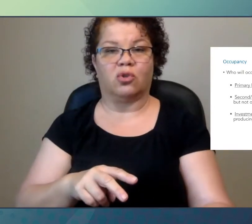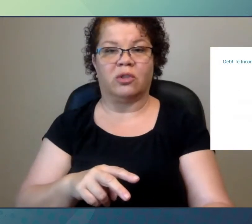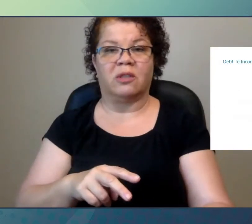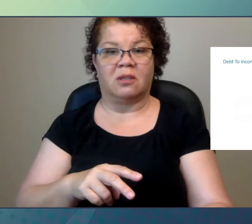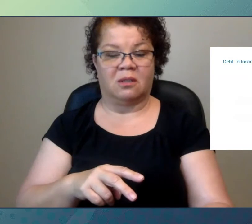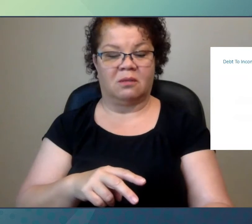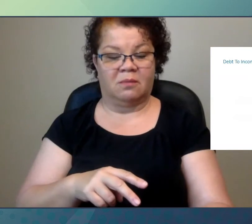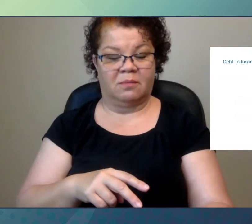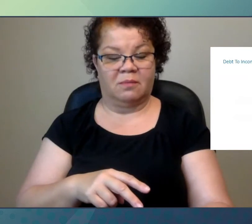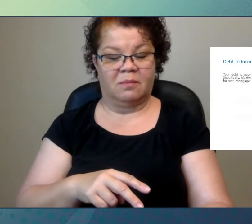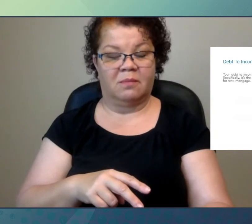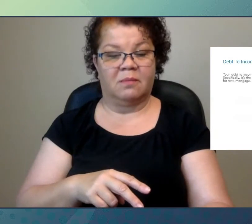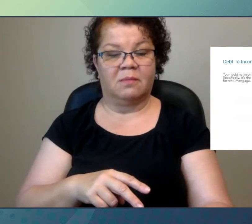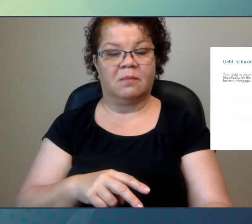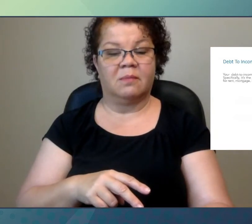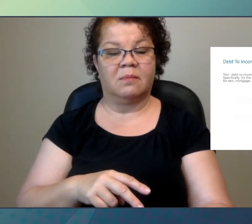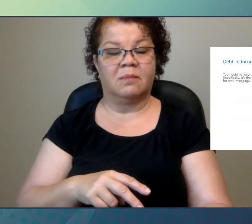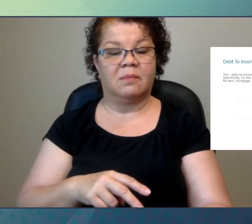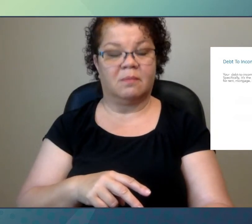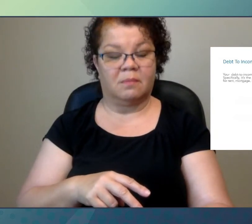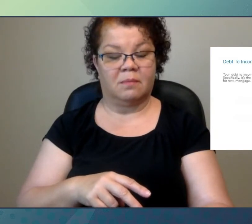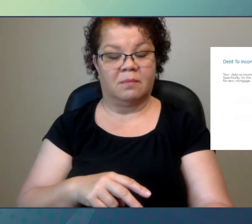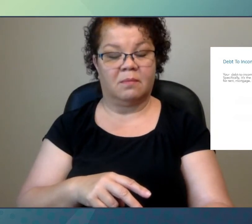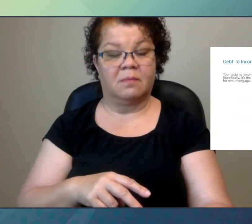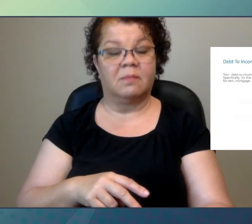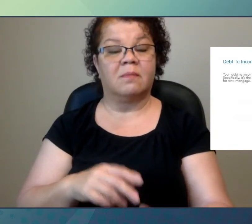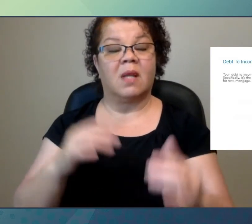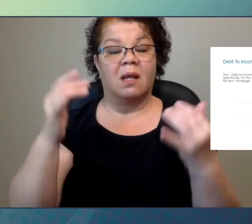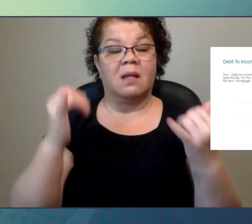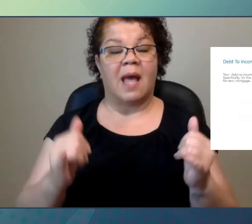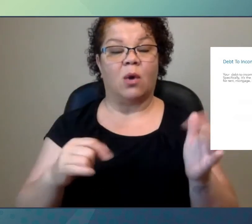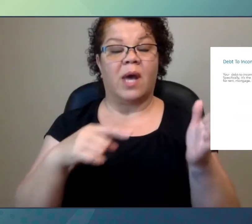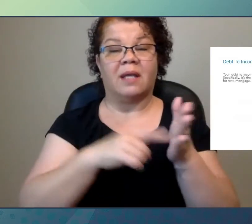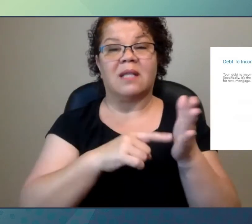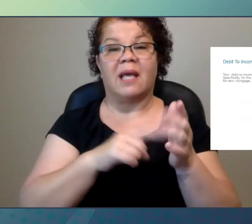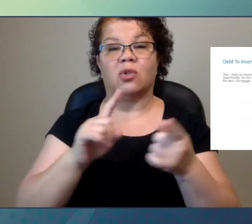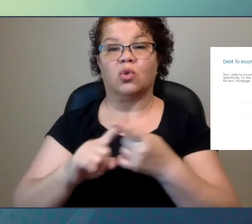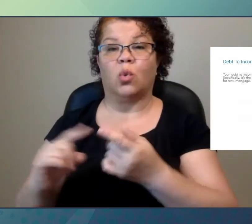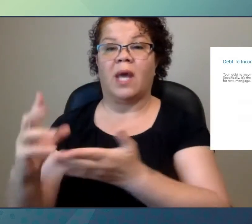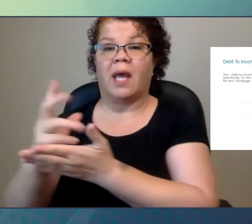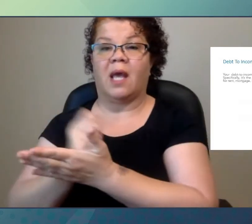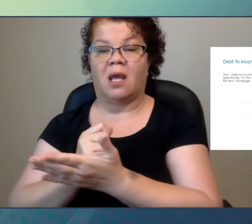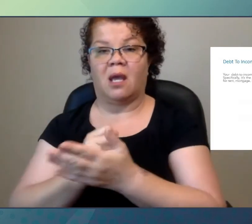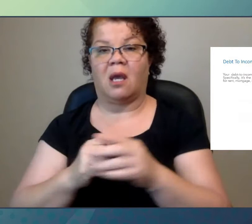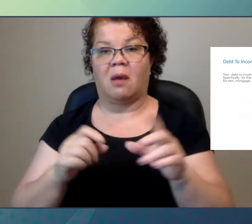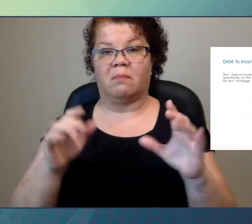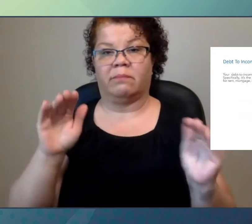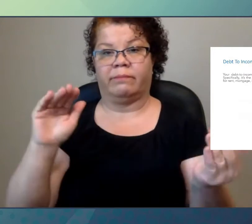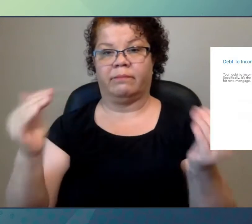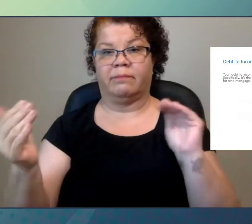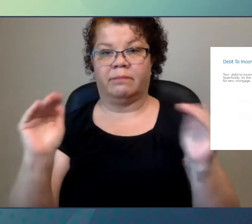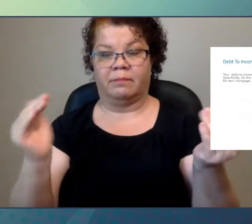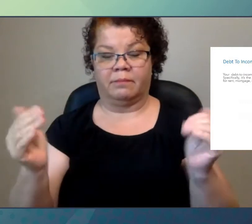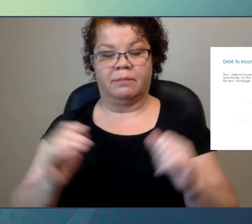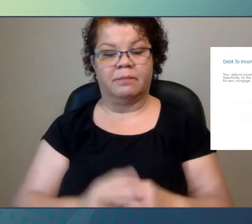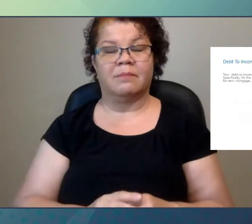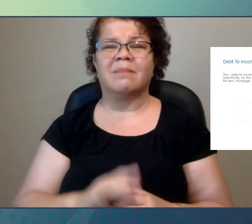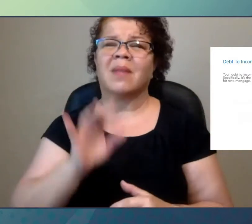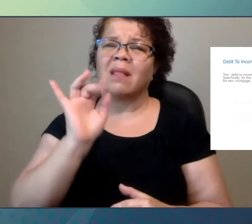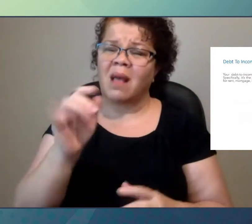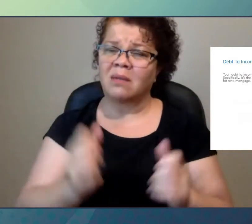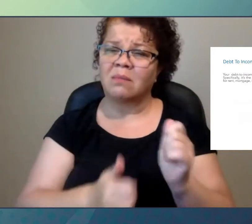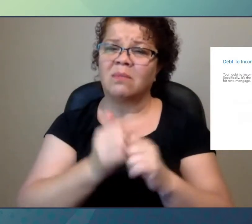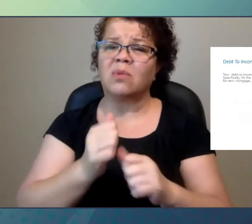process. Debt to income ratio. The debt to income ratio is the most important